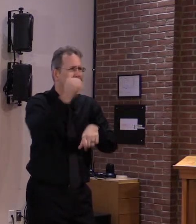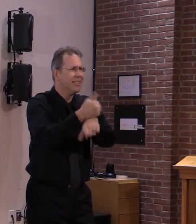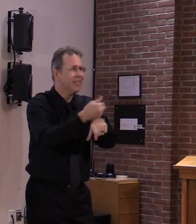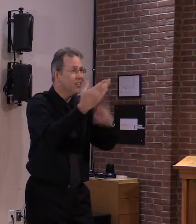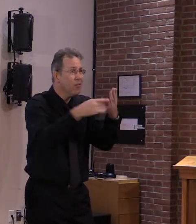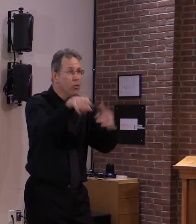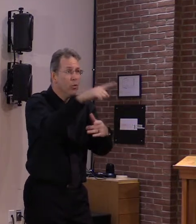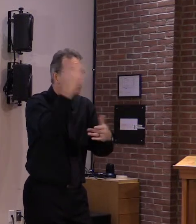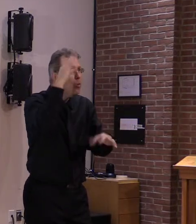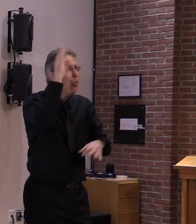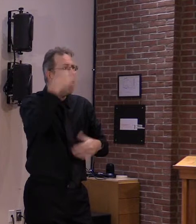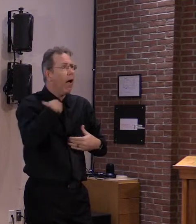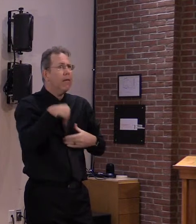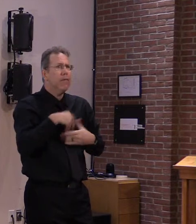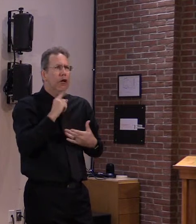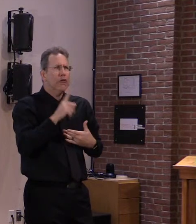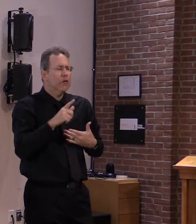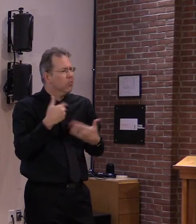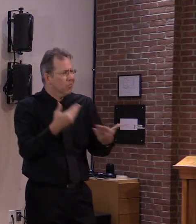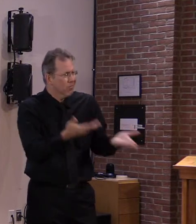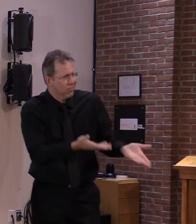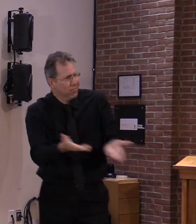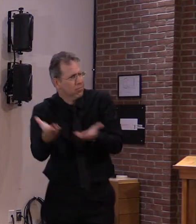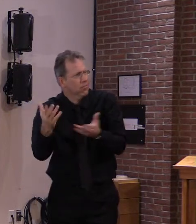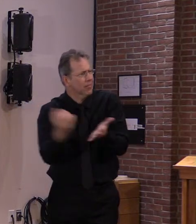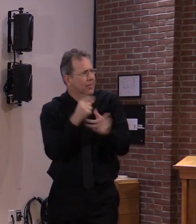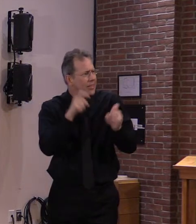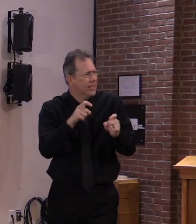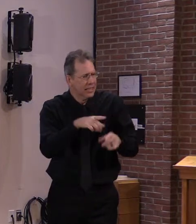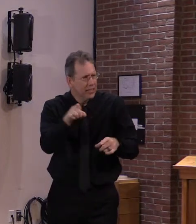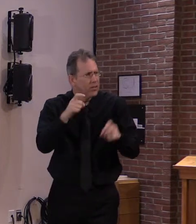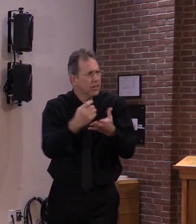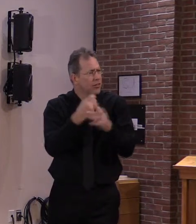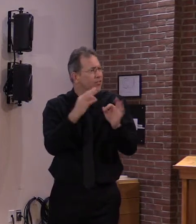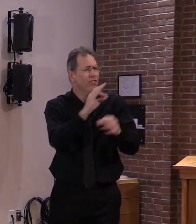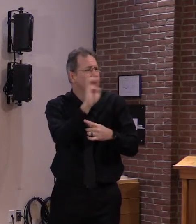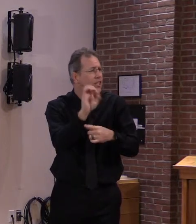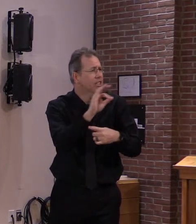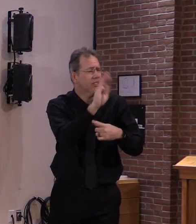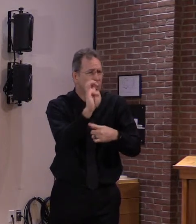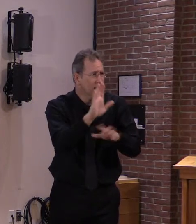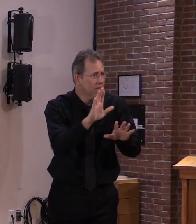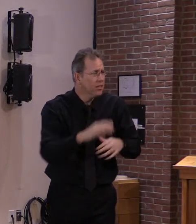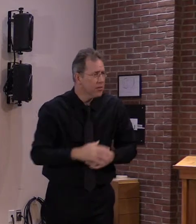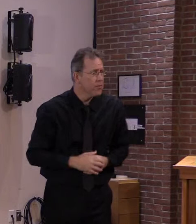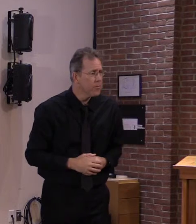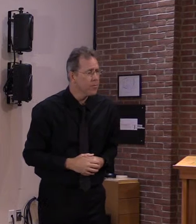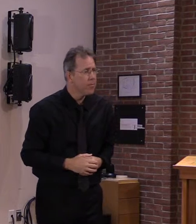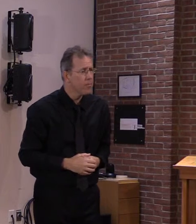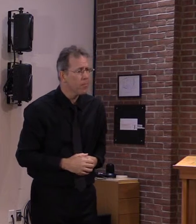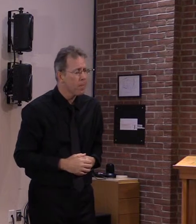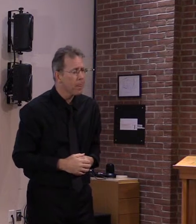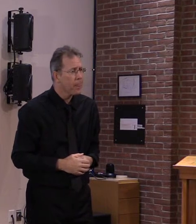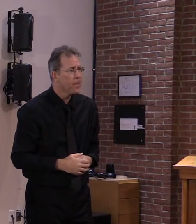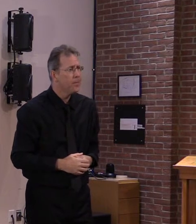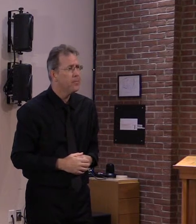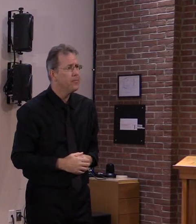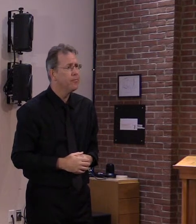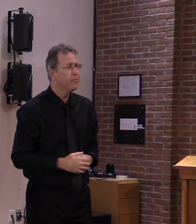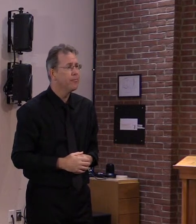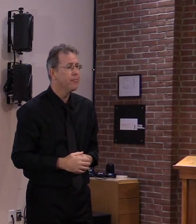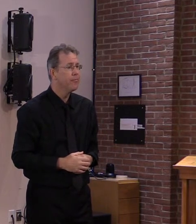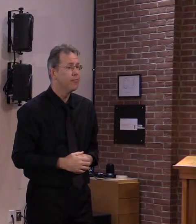schools ask students if they gathered over the break, we're already hearing from a number of districts that are choosing not to